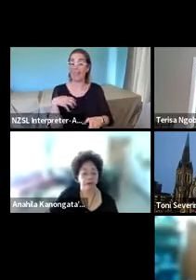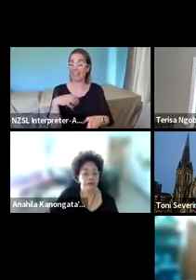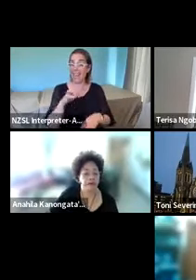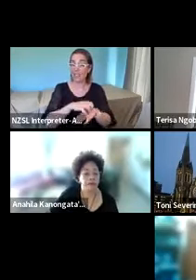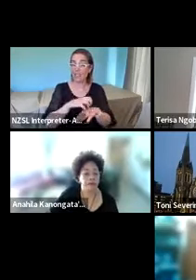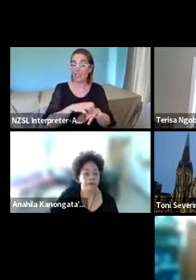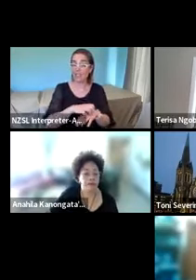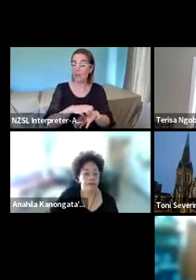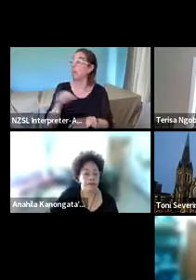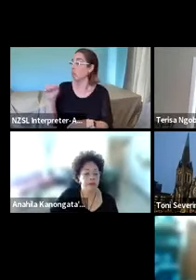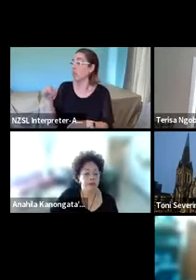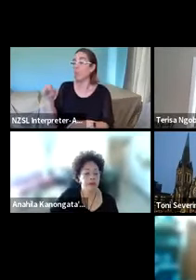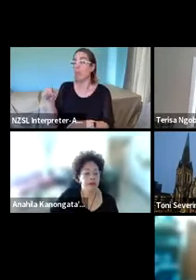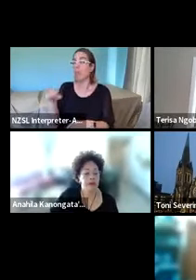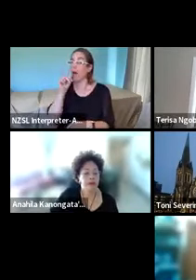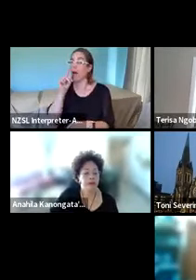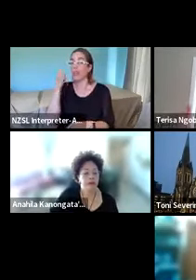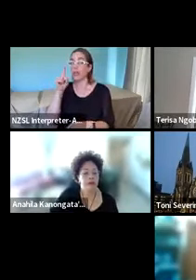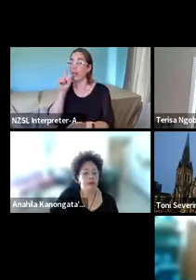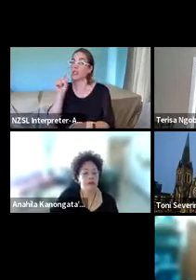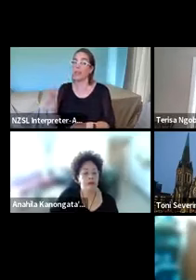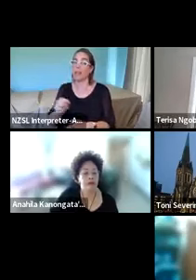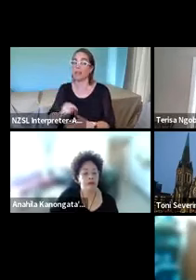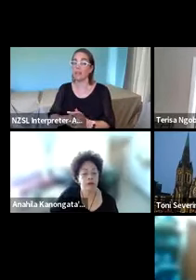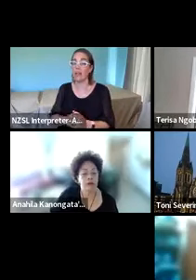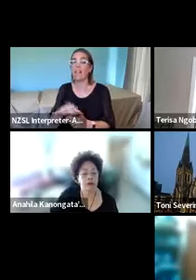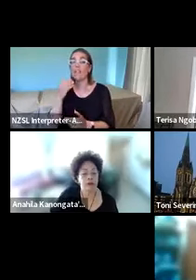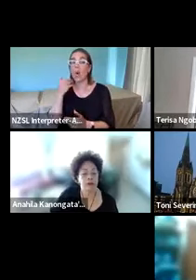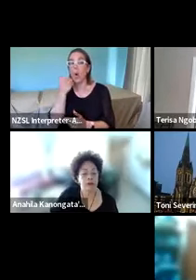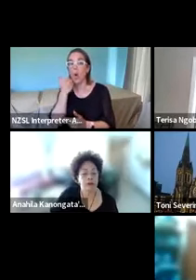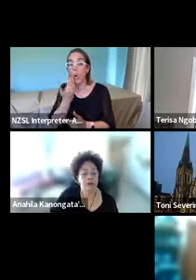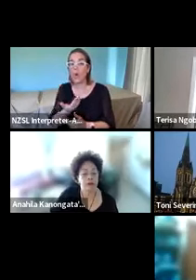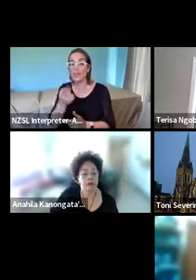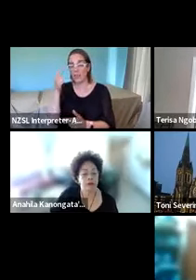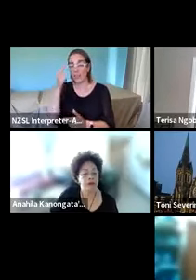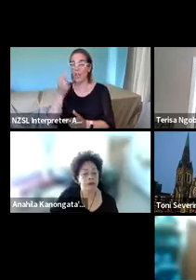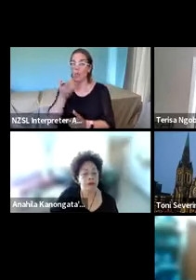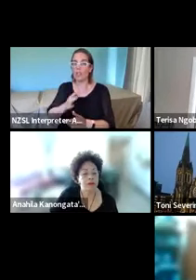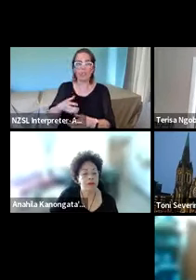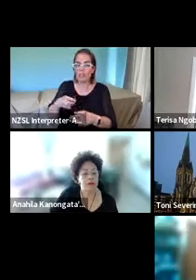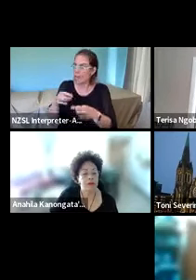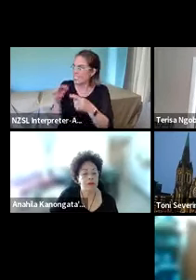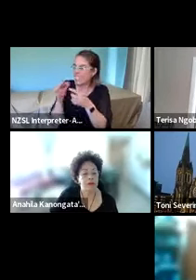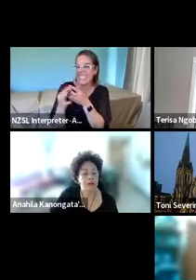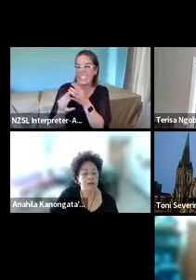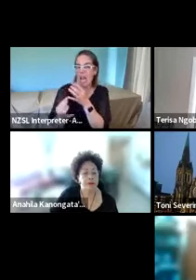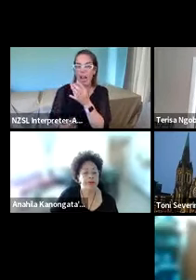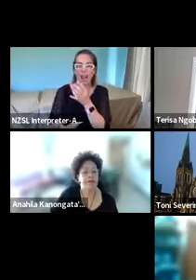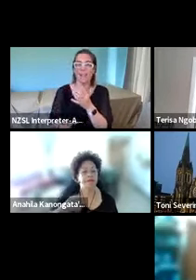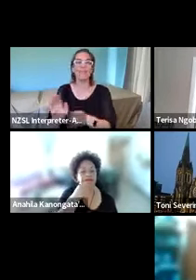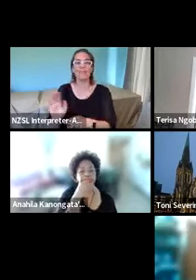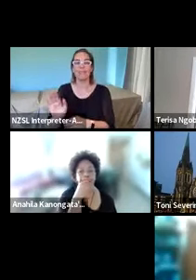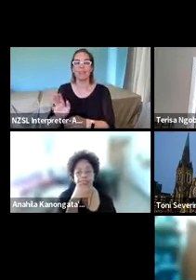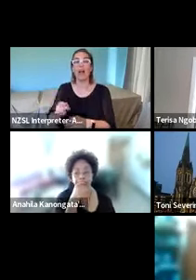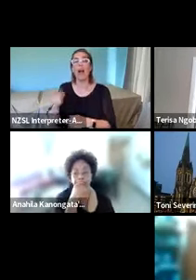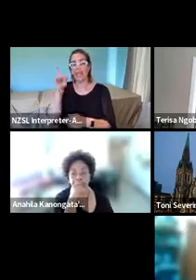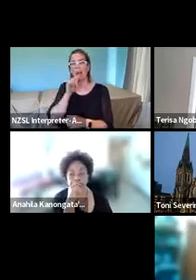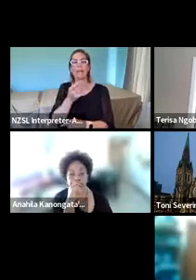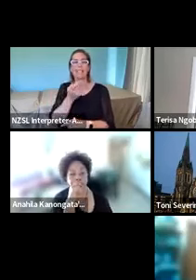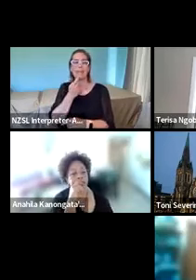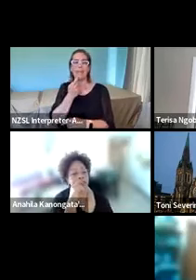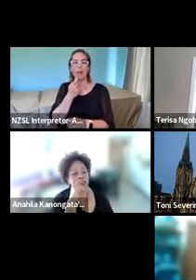And not, I mean, there's always a temptation, isn't it, to make it super detailed, but I think we could start with something really